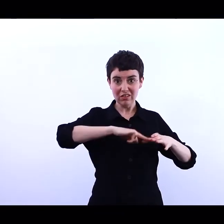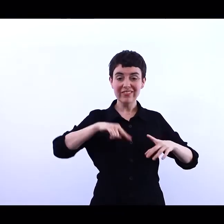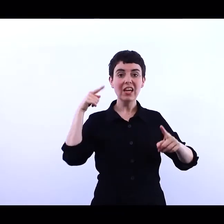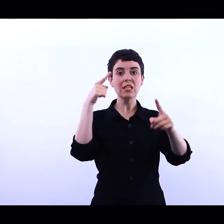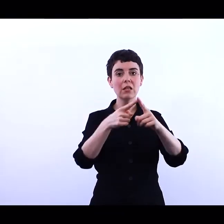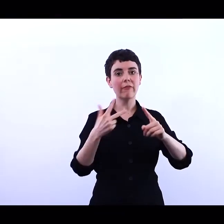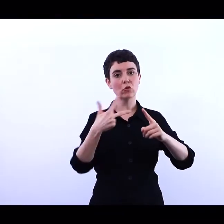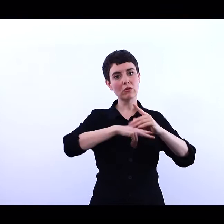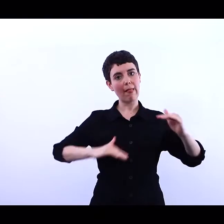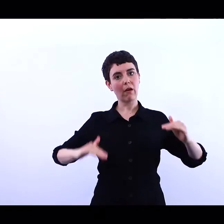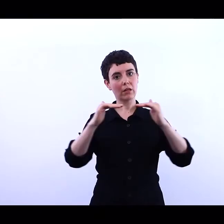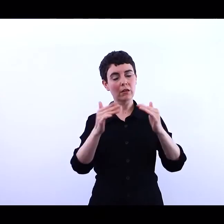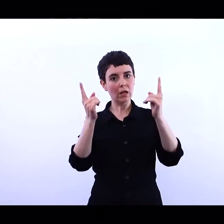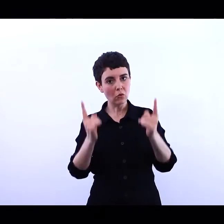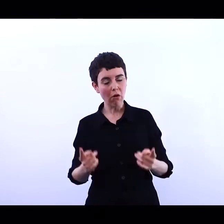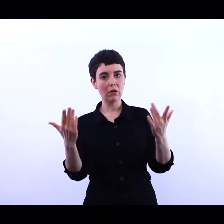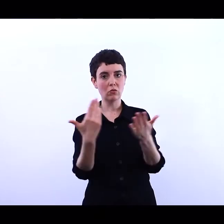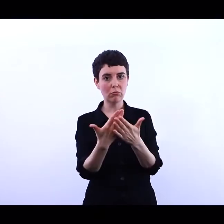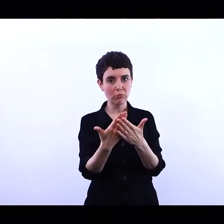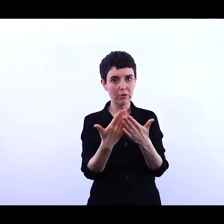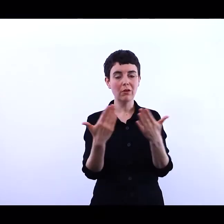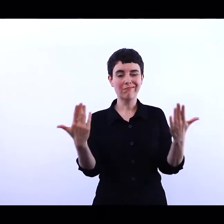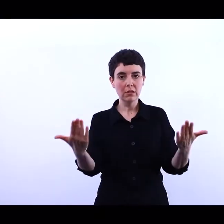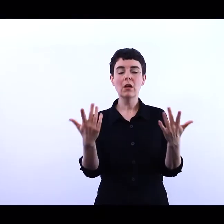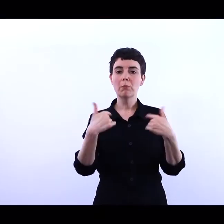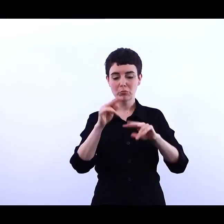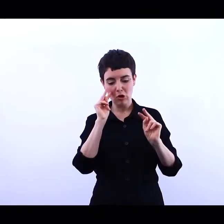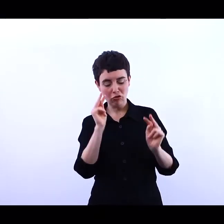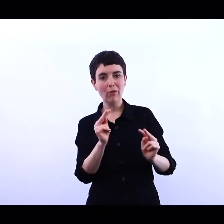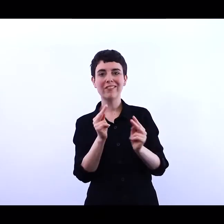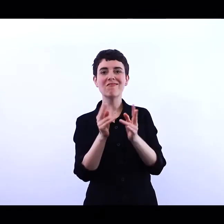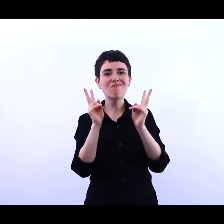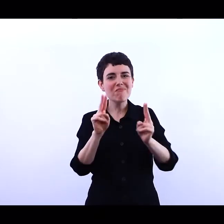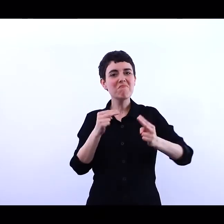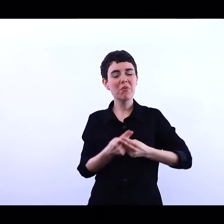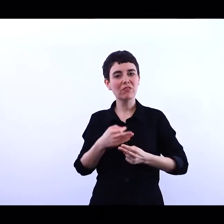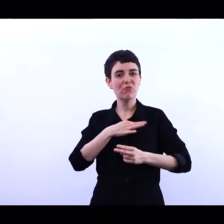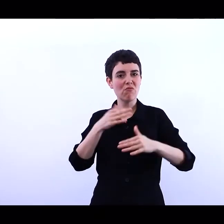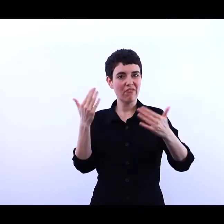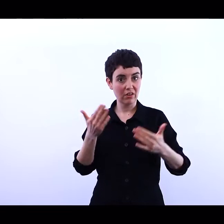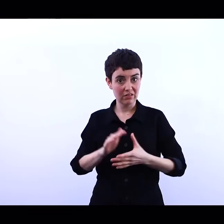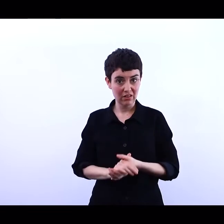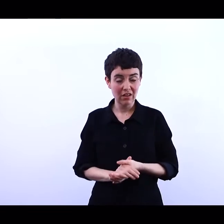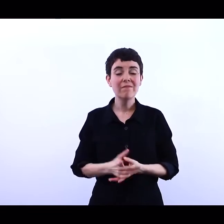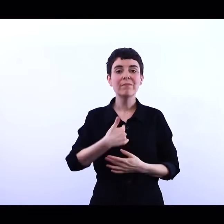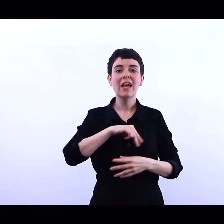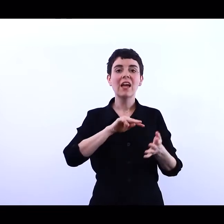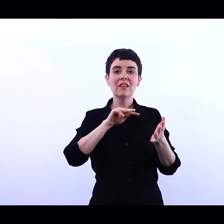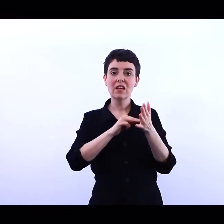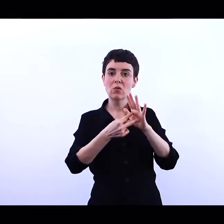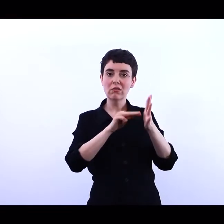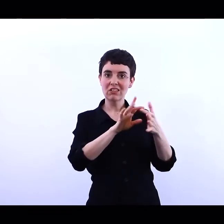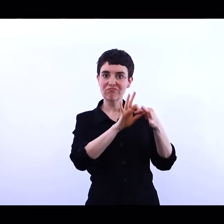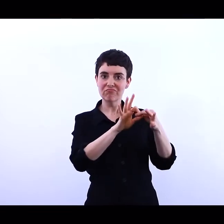supremacy in ourselves, our organizations, and the systems we're part of. Our relationship to technology, largely